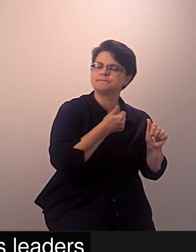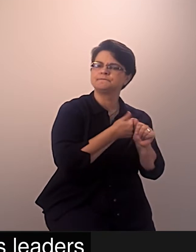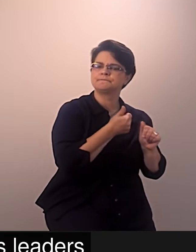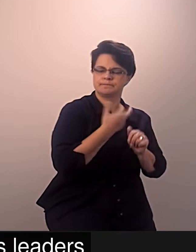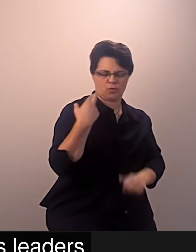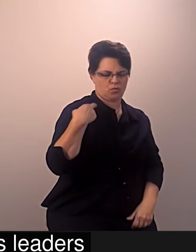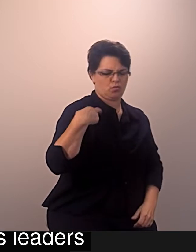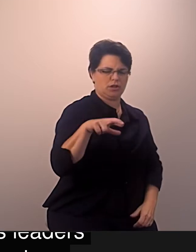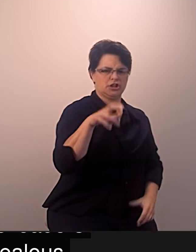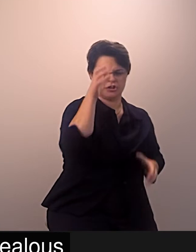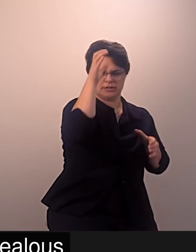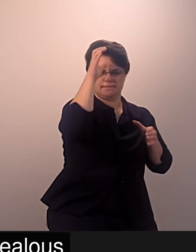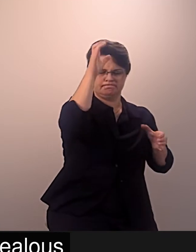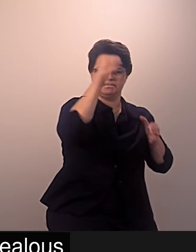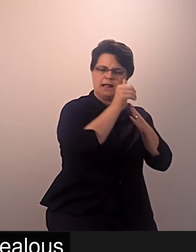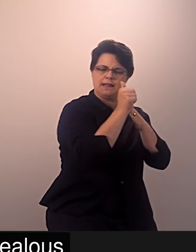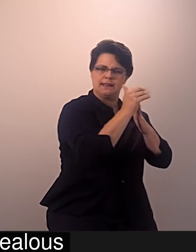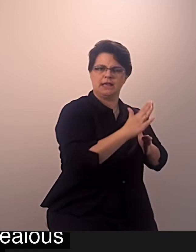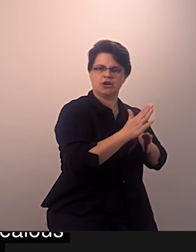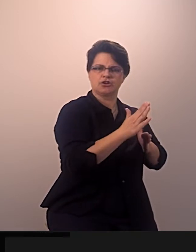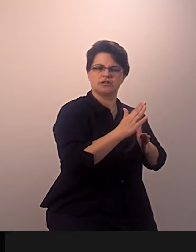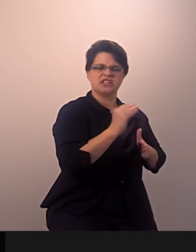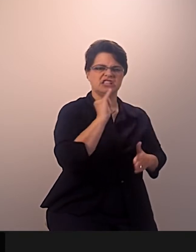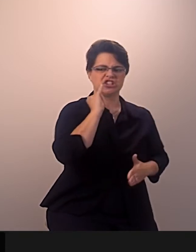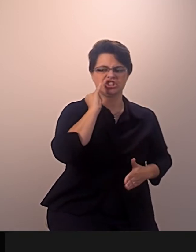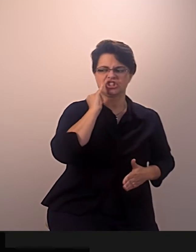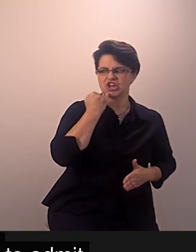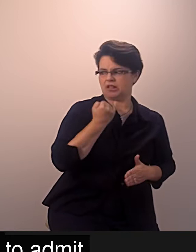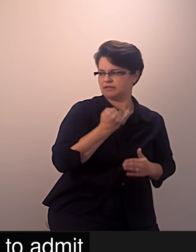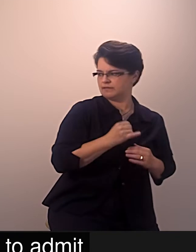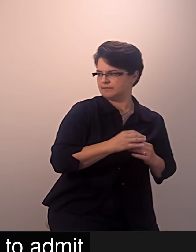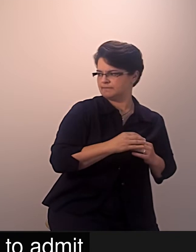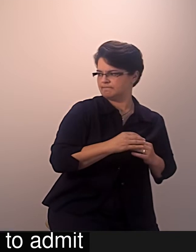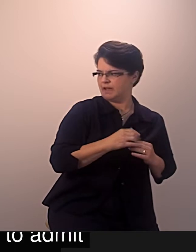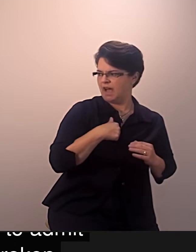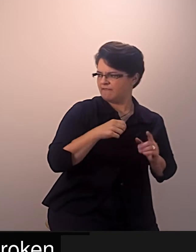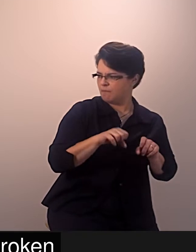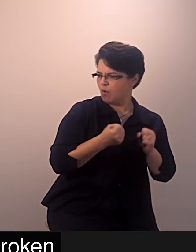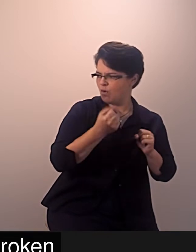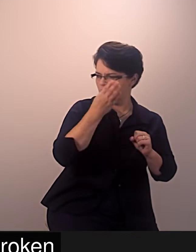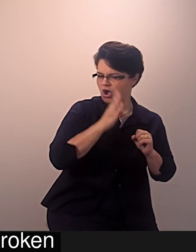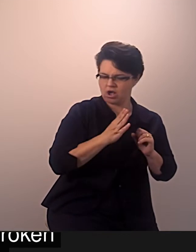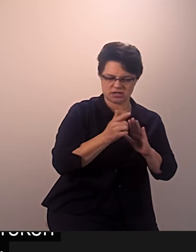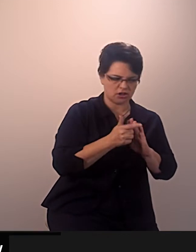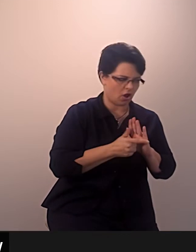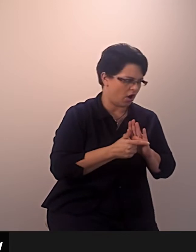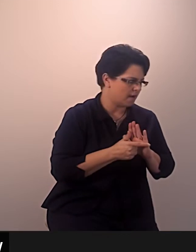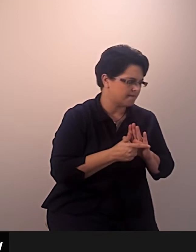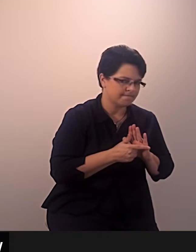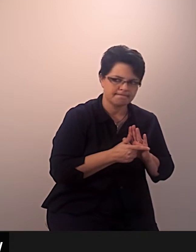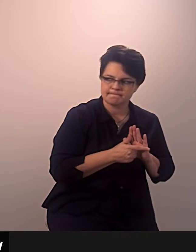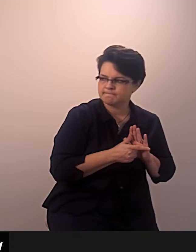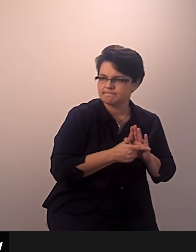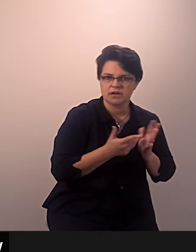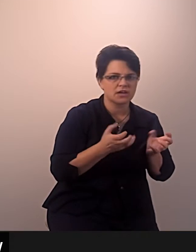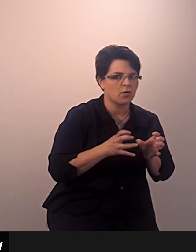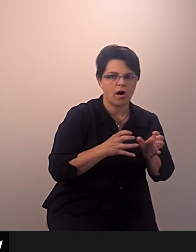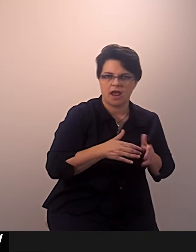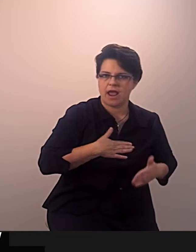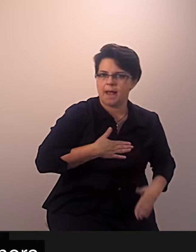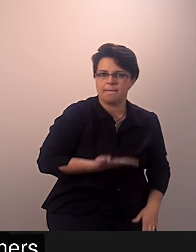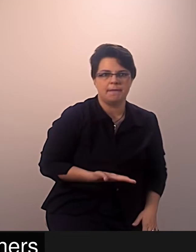of Jesus. They did not want to admit that they had broken God's law and were sinners like the rest of the